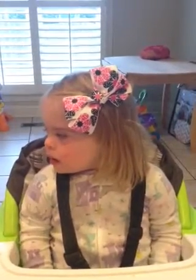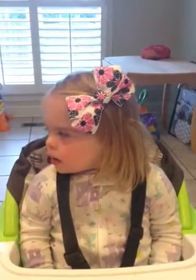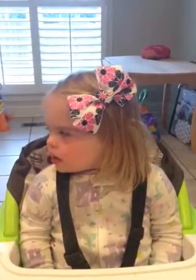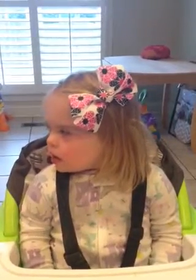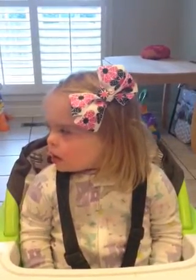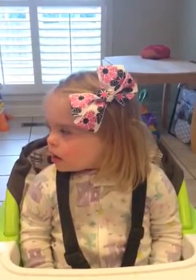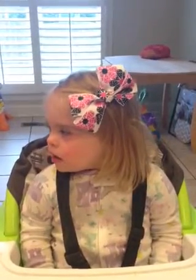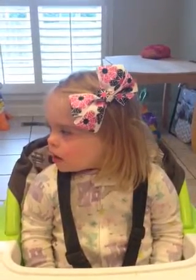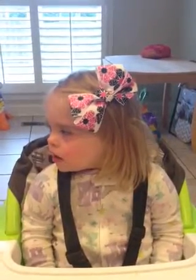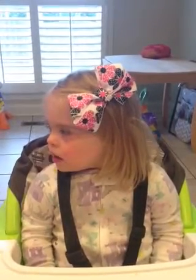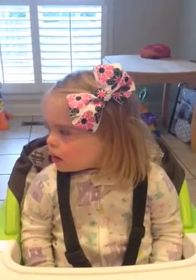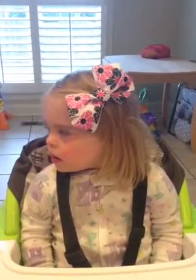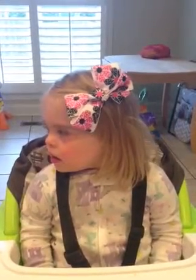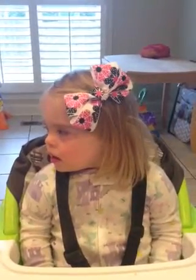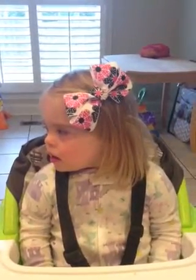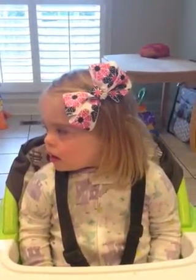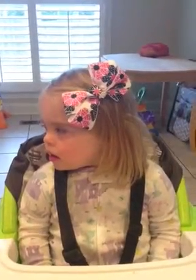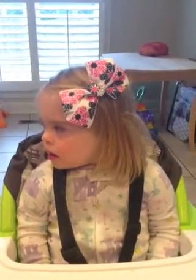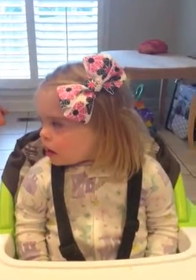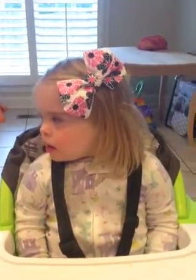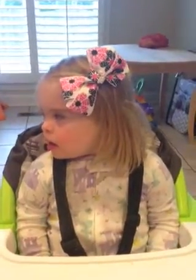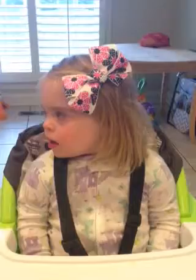we drink our juice, Lila, what do we say? Juice.